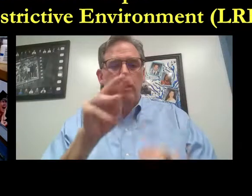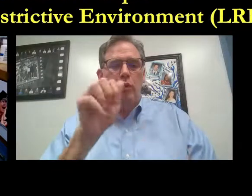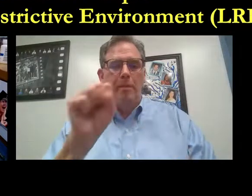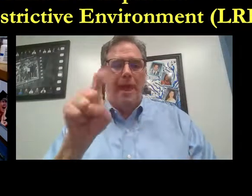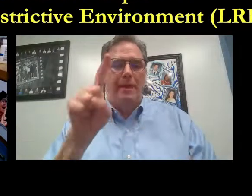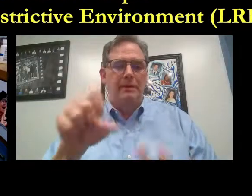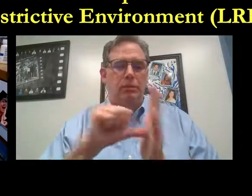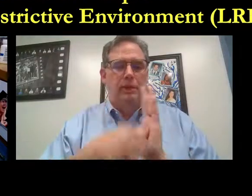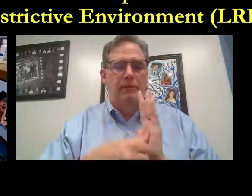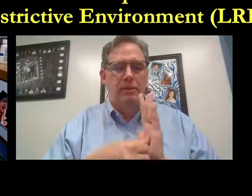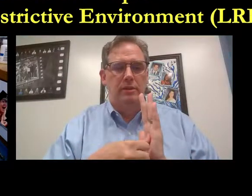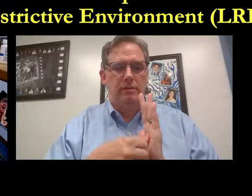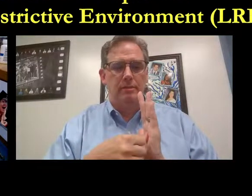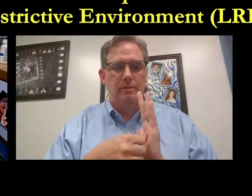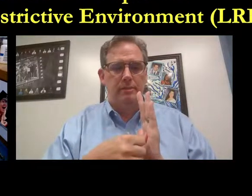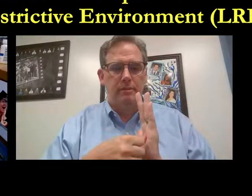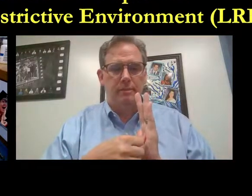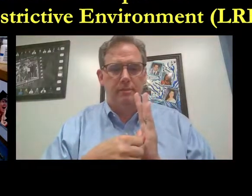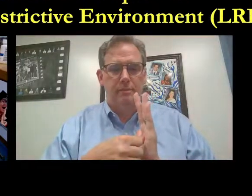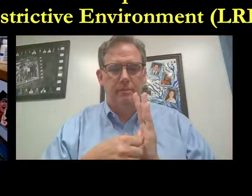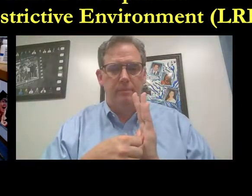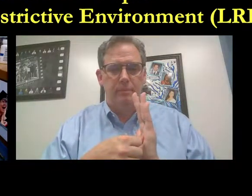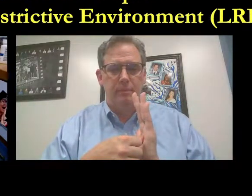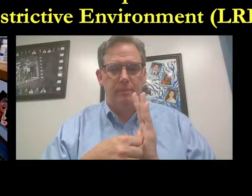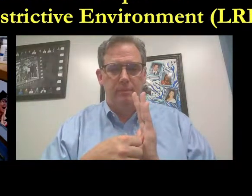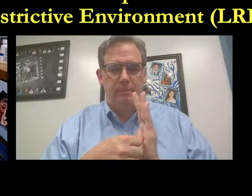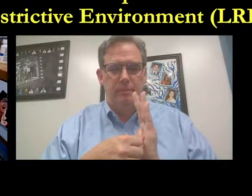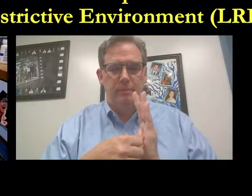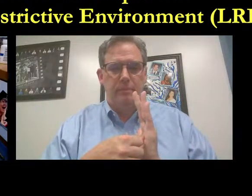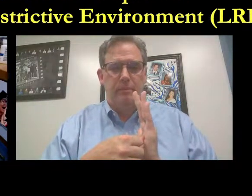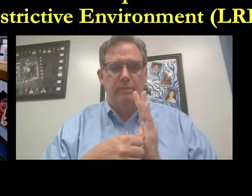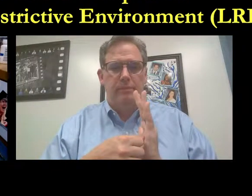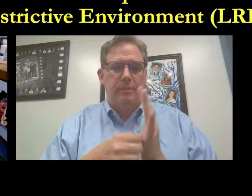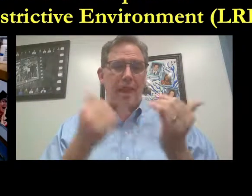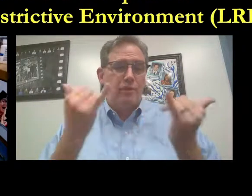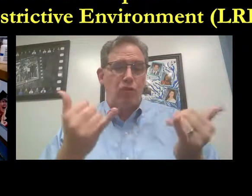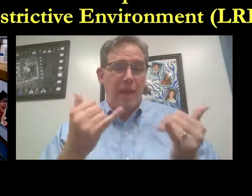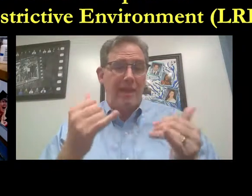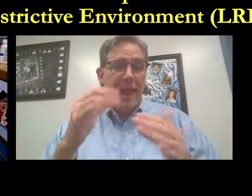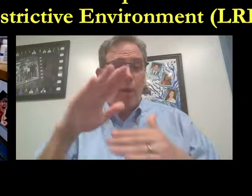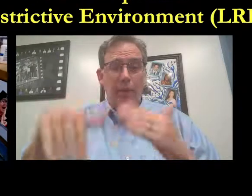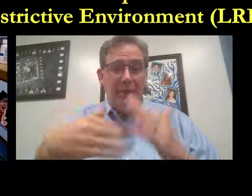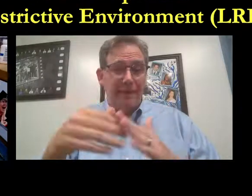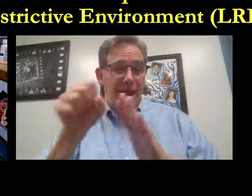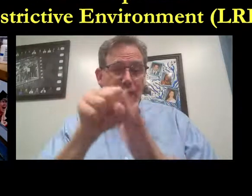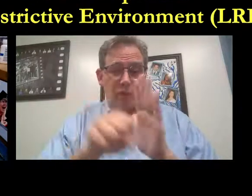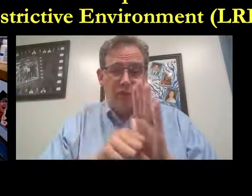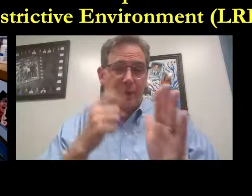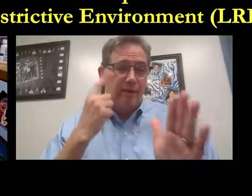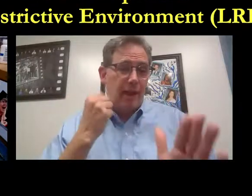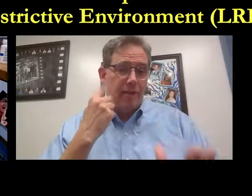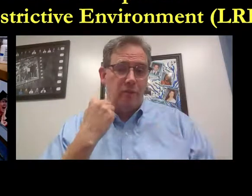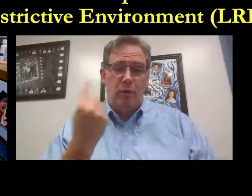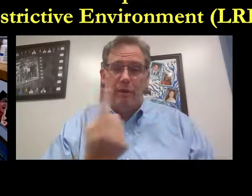what I would like to see is more regionalization. I think critical mass is really important.